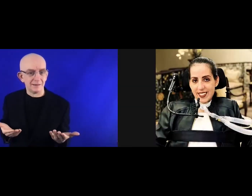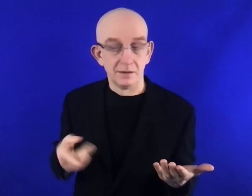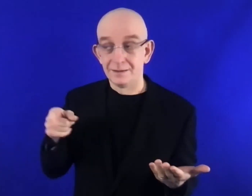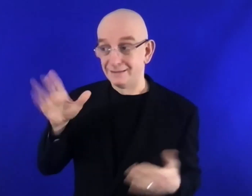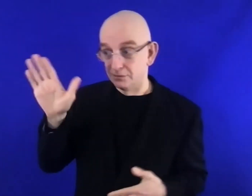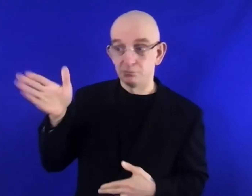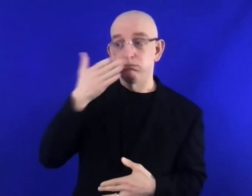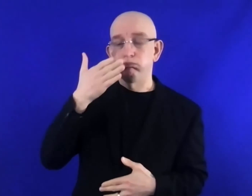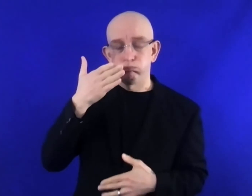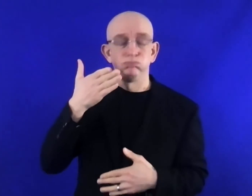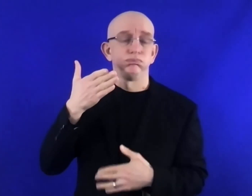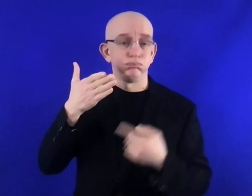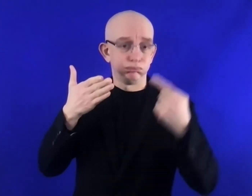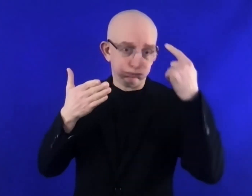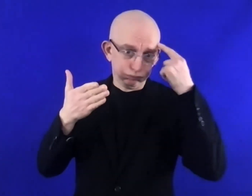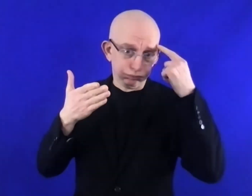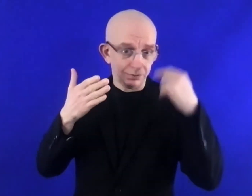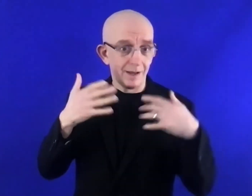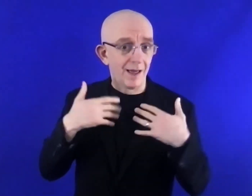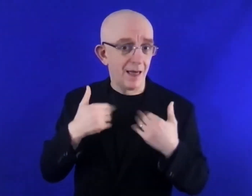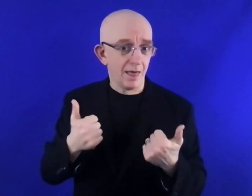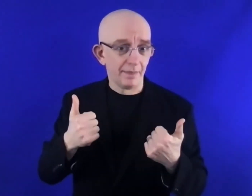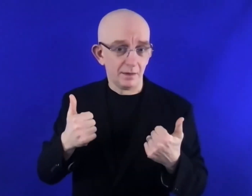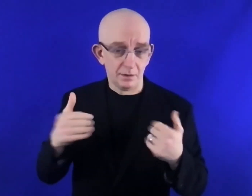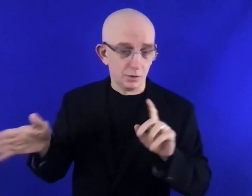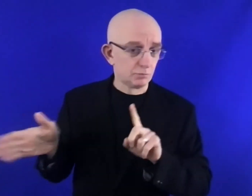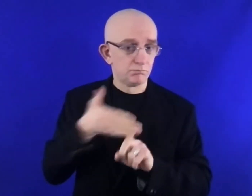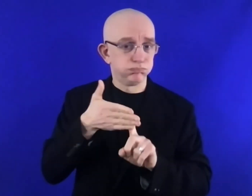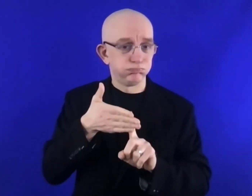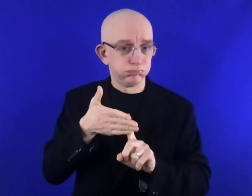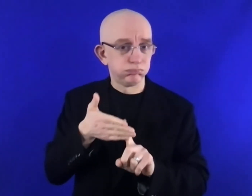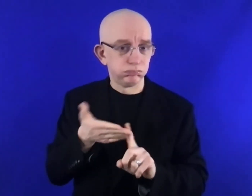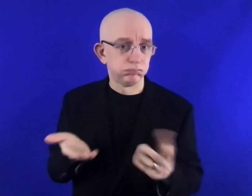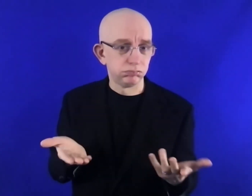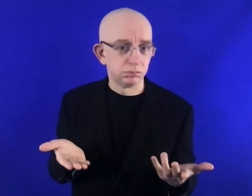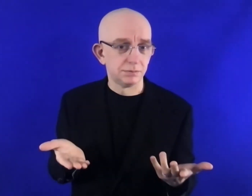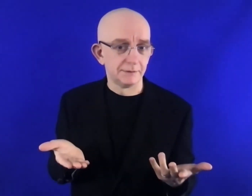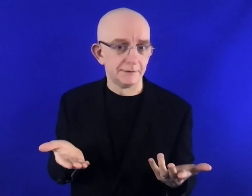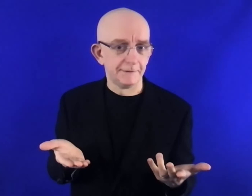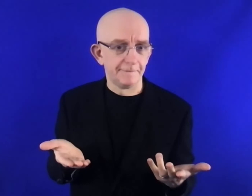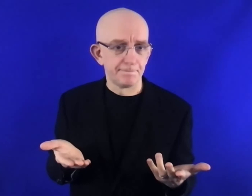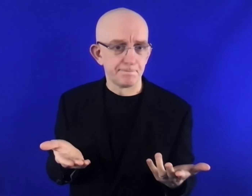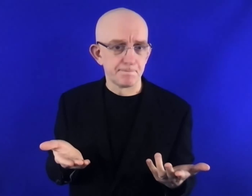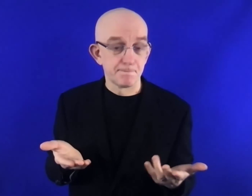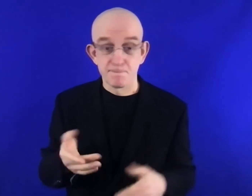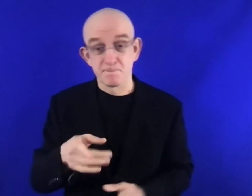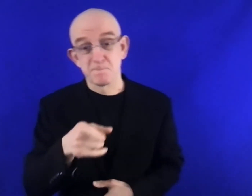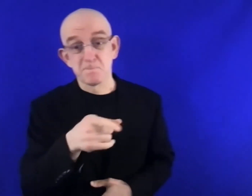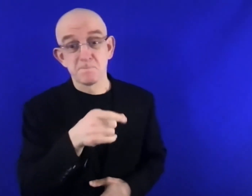What you are just saying is basic, and because, as you said,